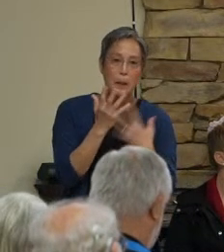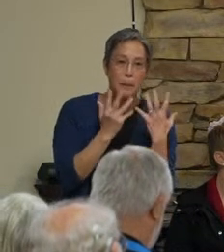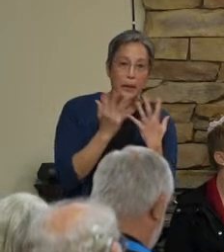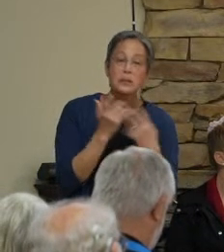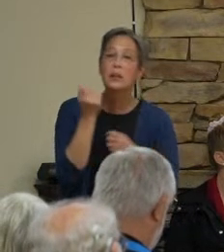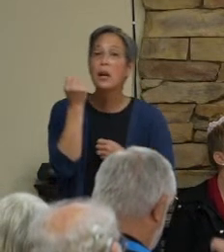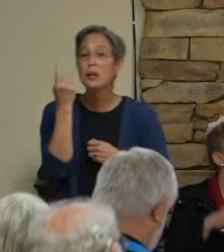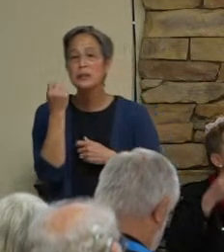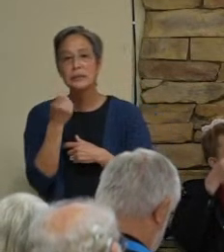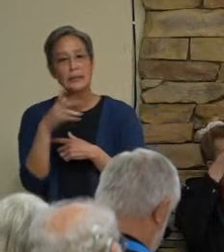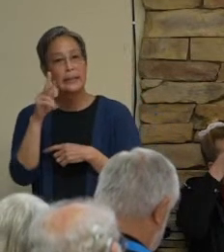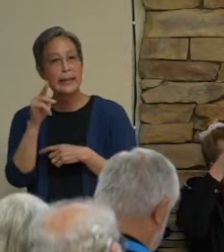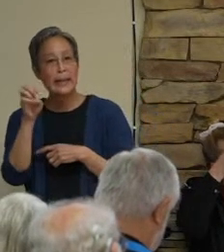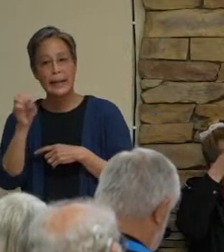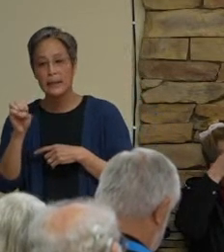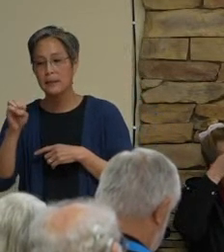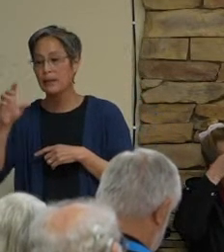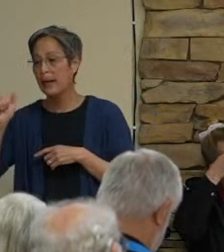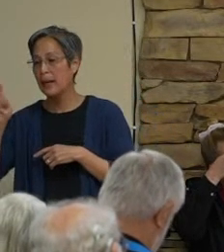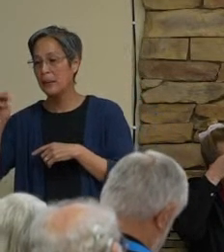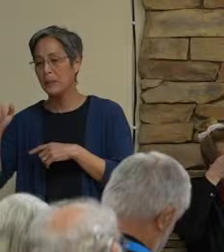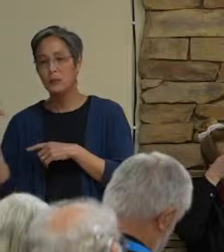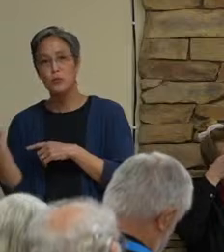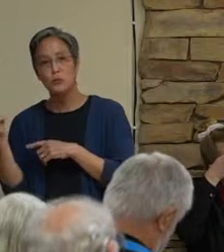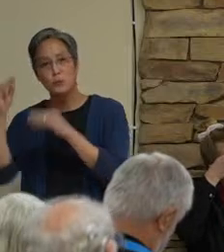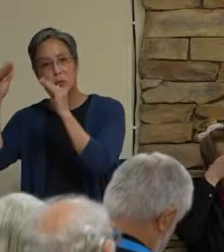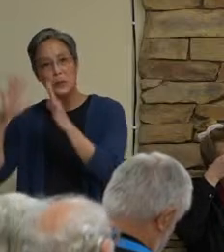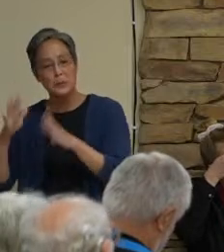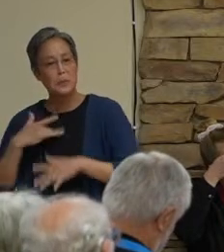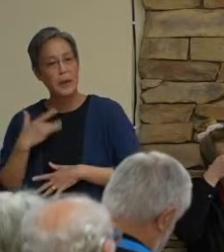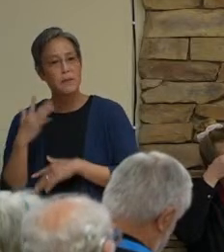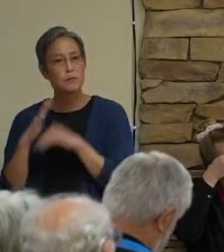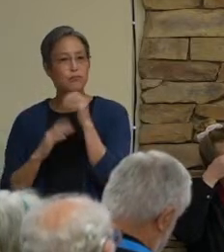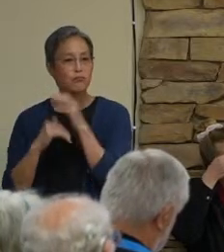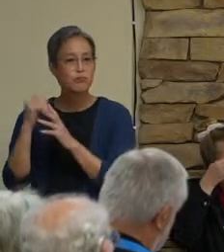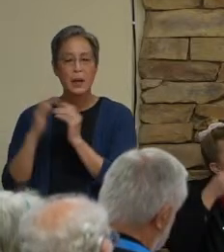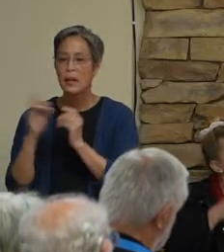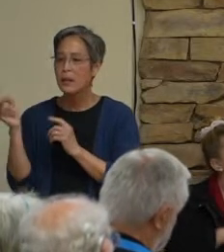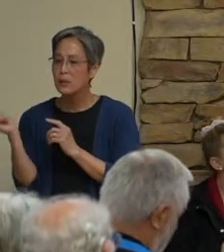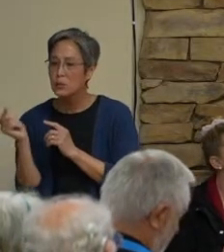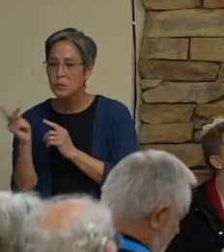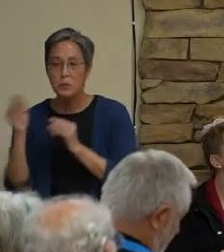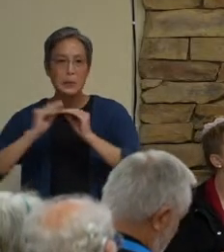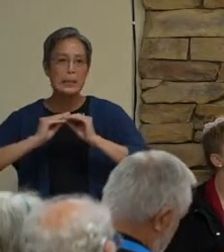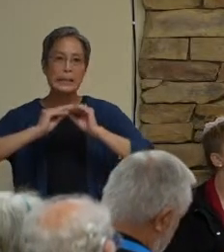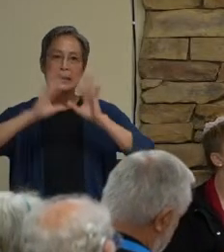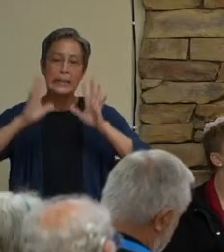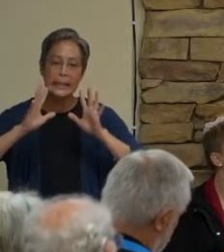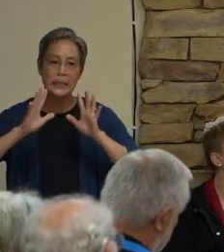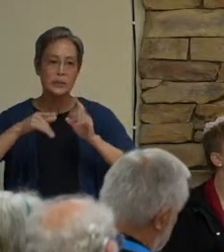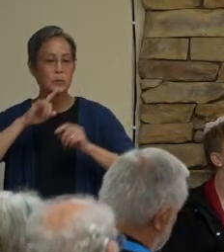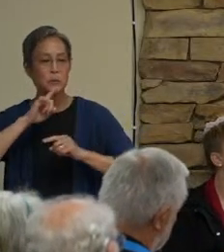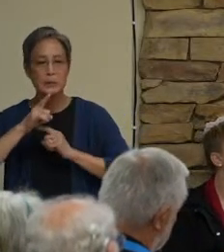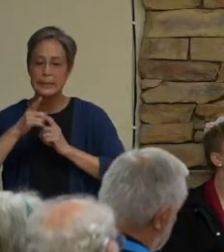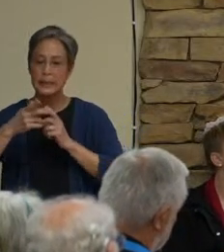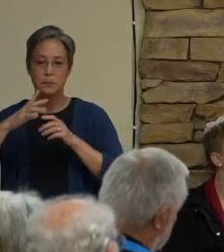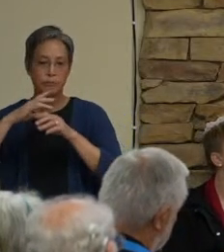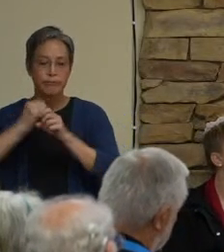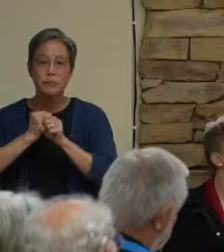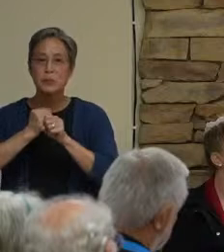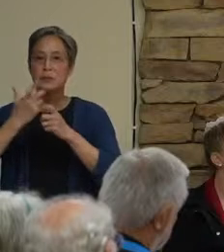with Kate nor Amy at all. They were clear, concise, organized, but most